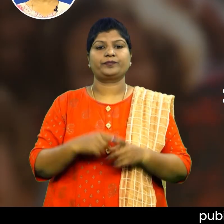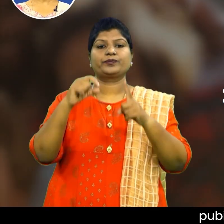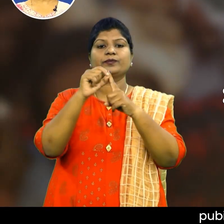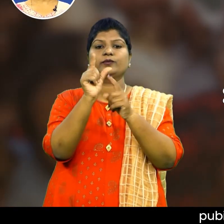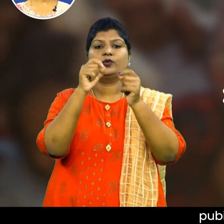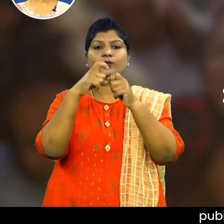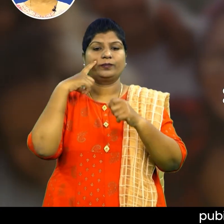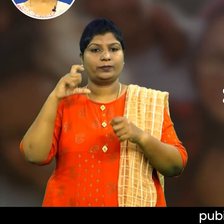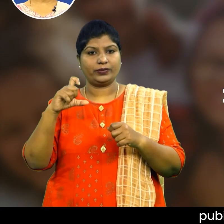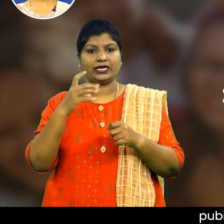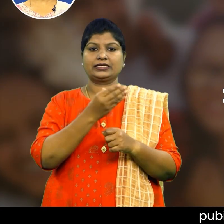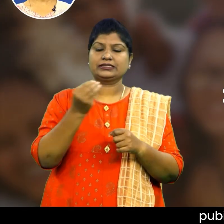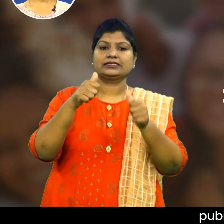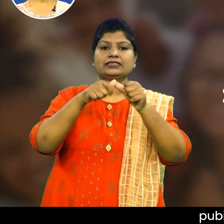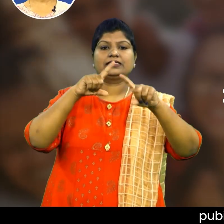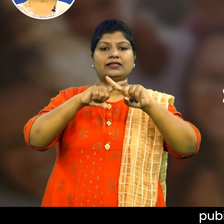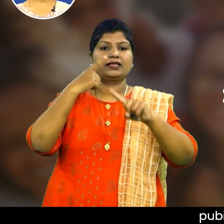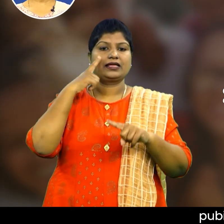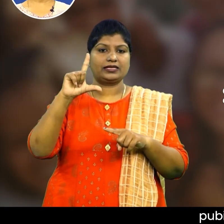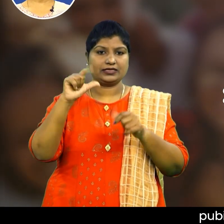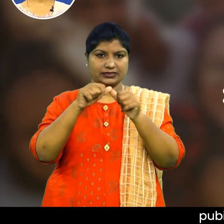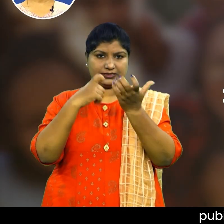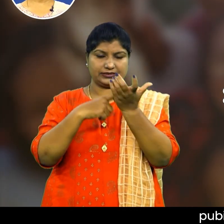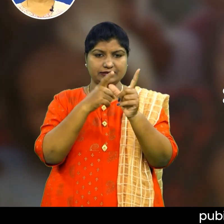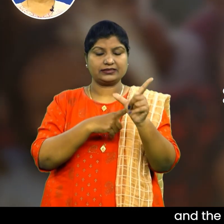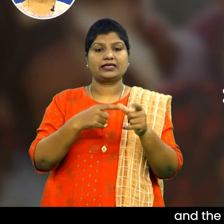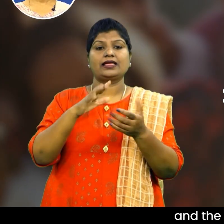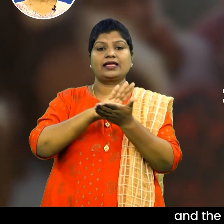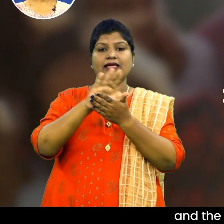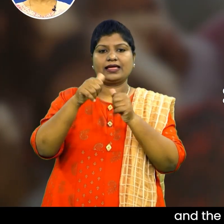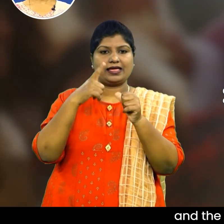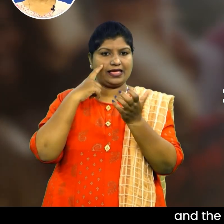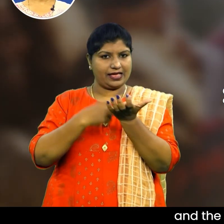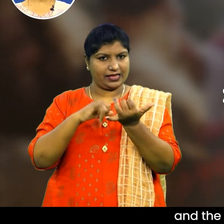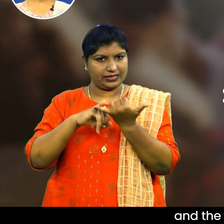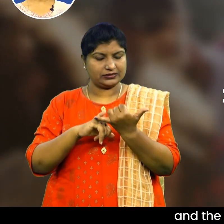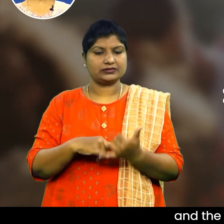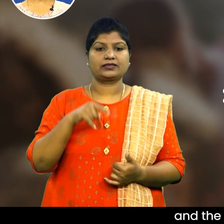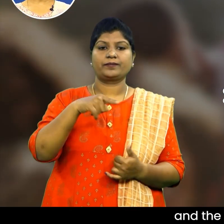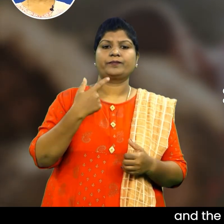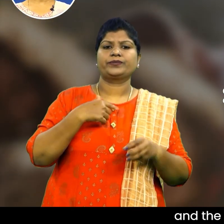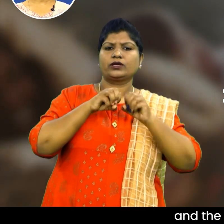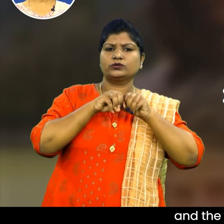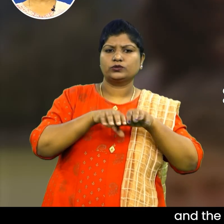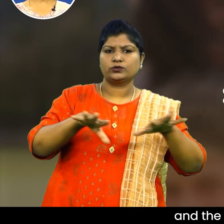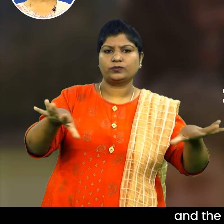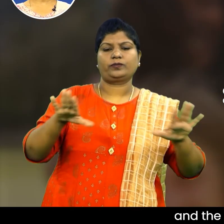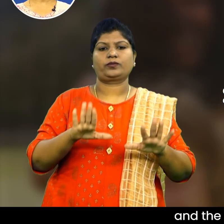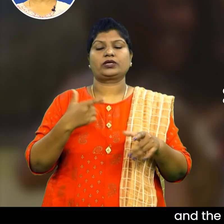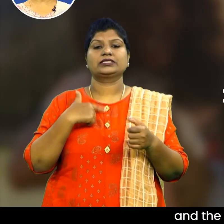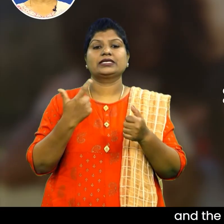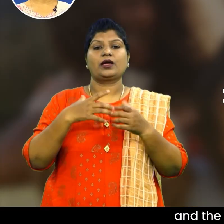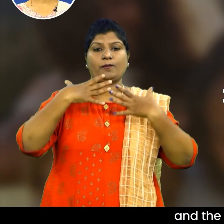pubic and axillary hairs, and the distribution of body